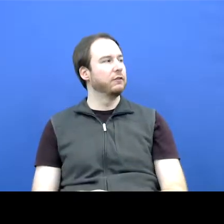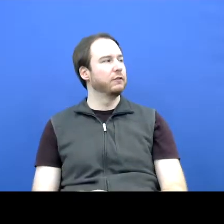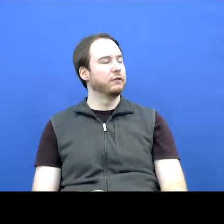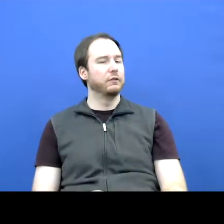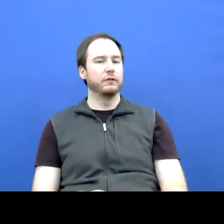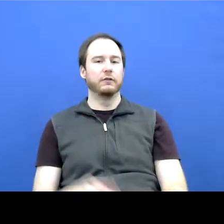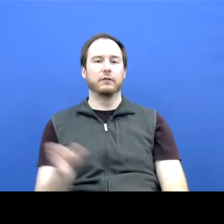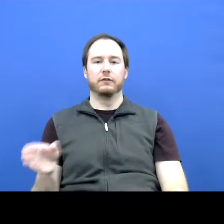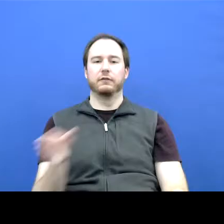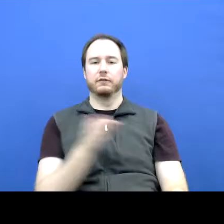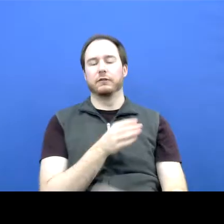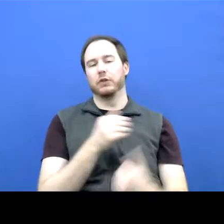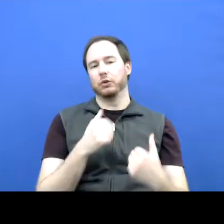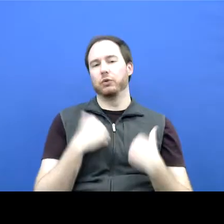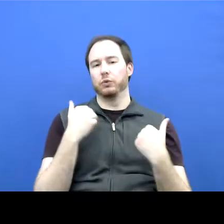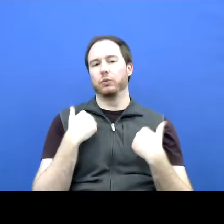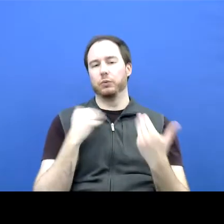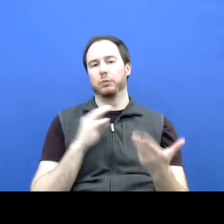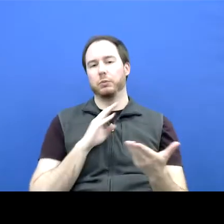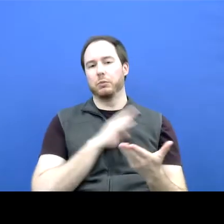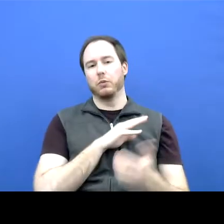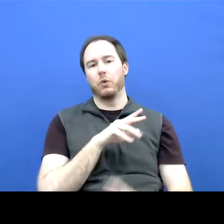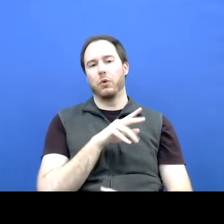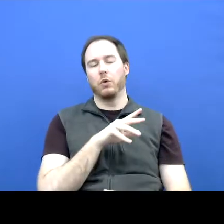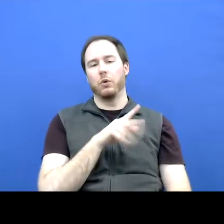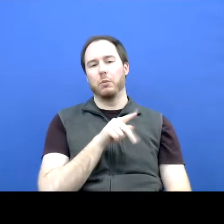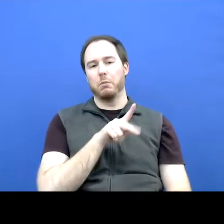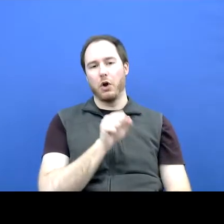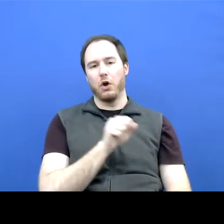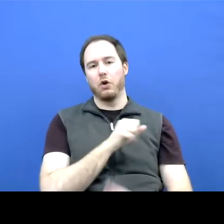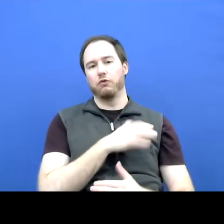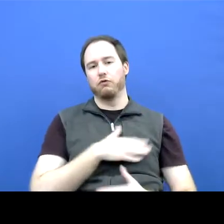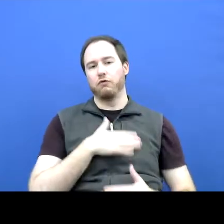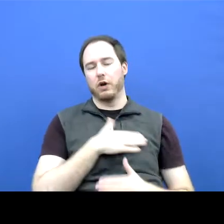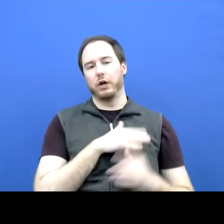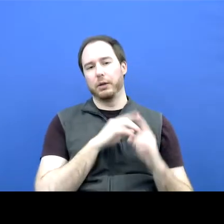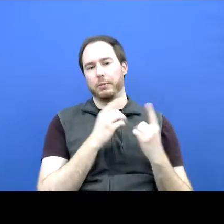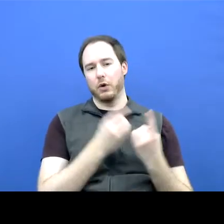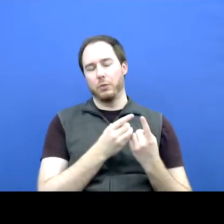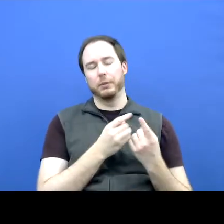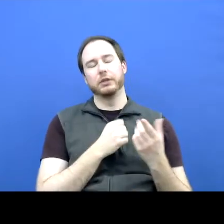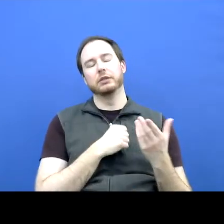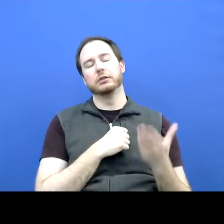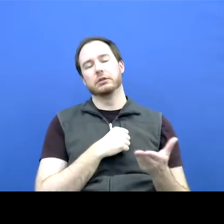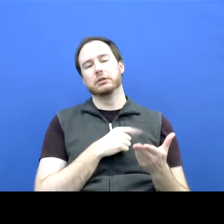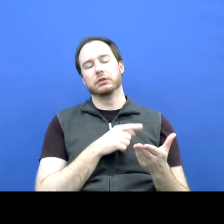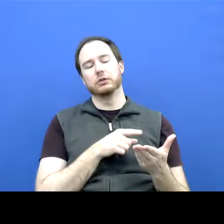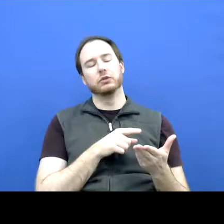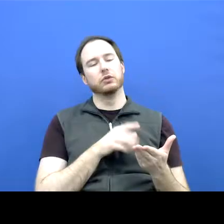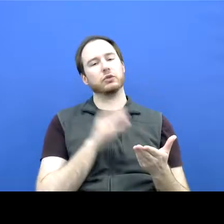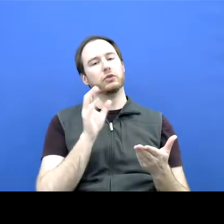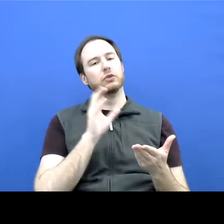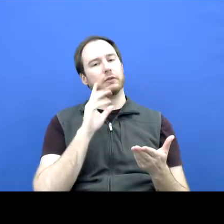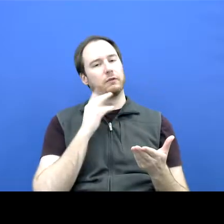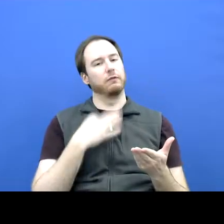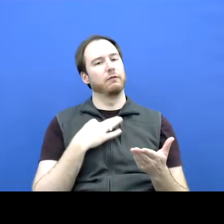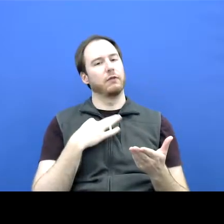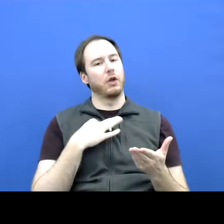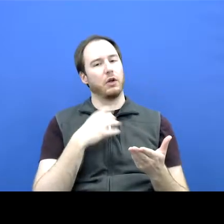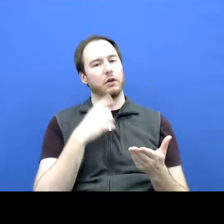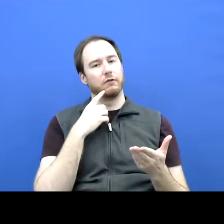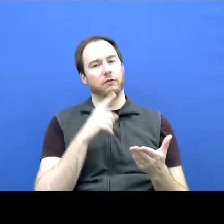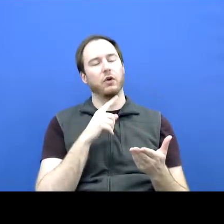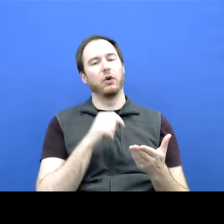From the Youth Board and Parks and Rec, they are looking for volunteers for the